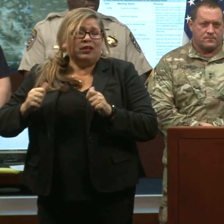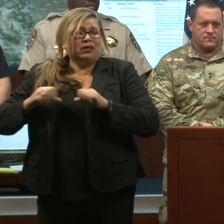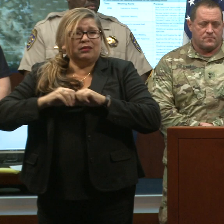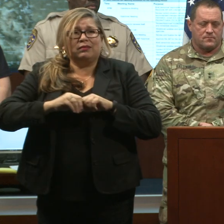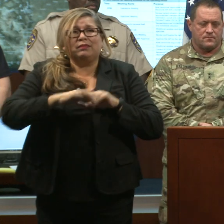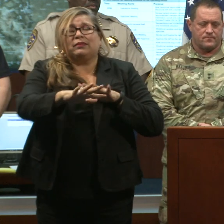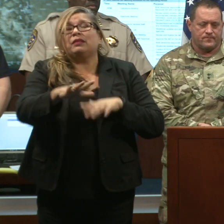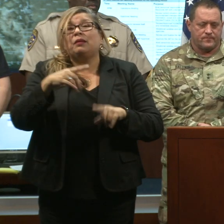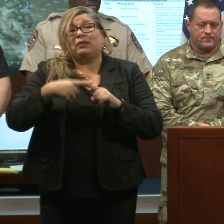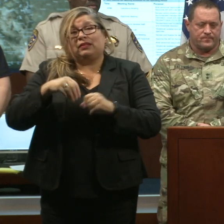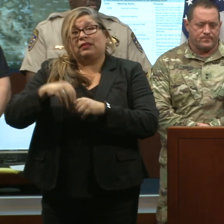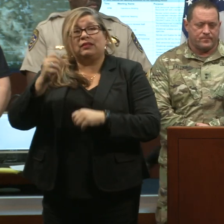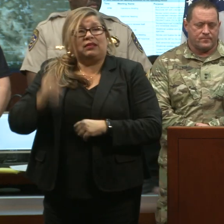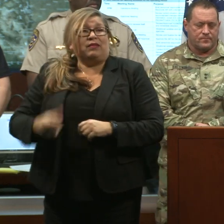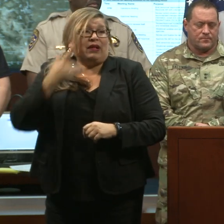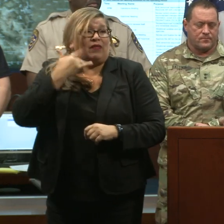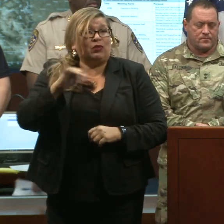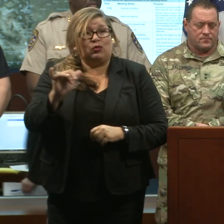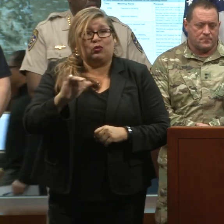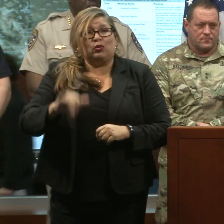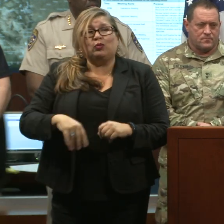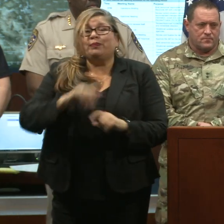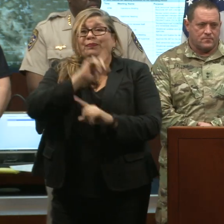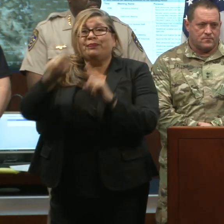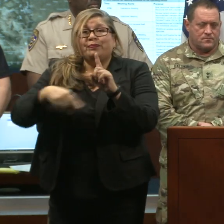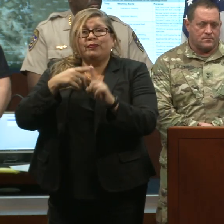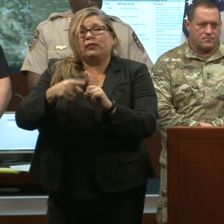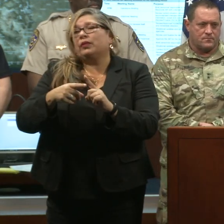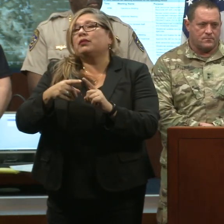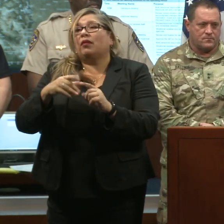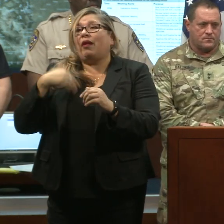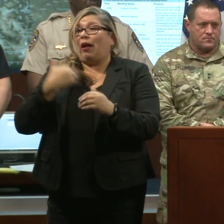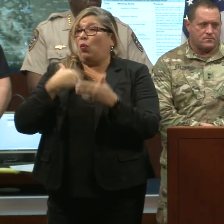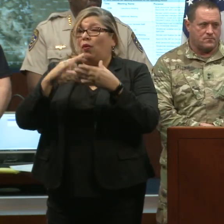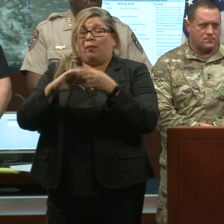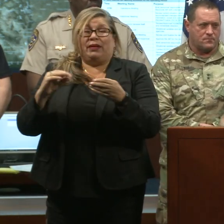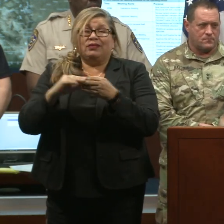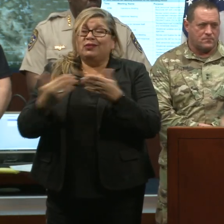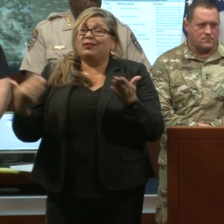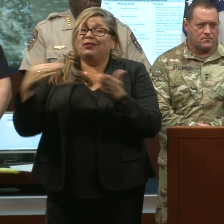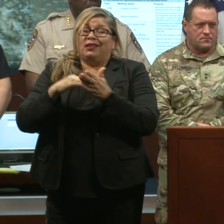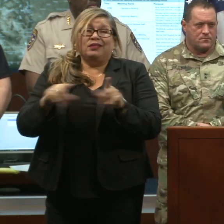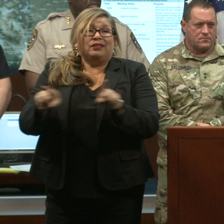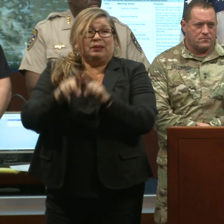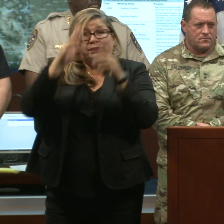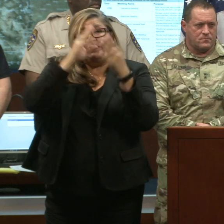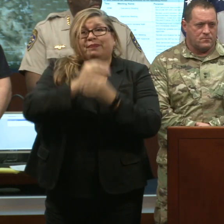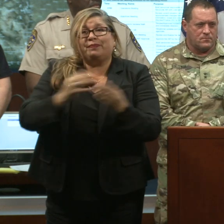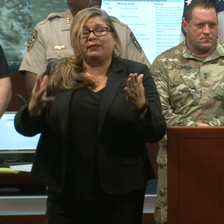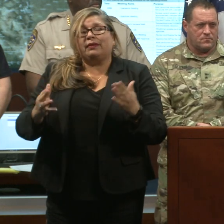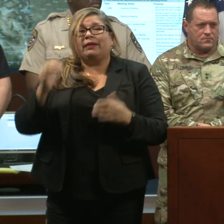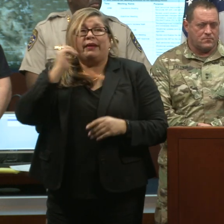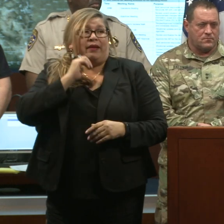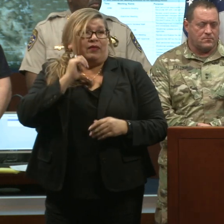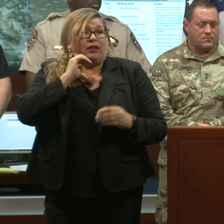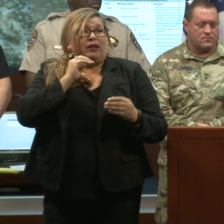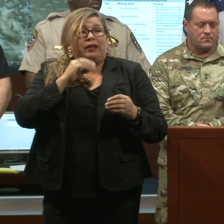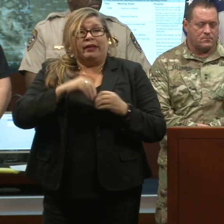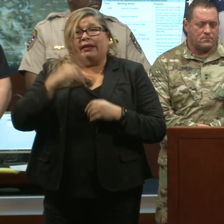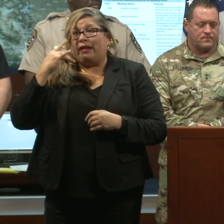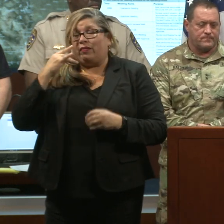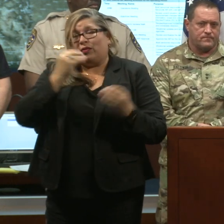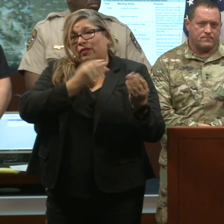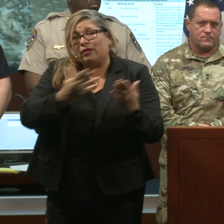ones in Southern California. Again, it just points right back to our message and what our message continues to be every day here in